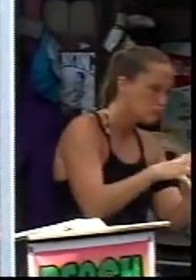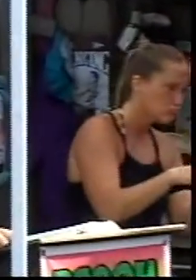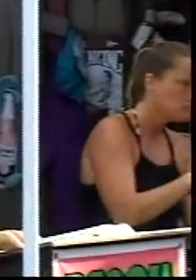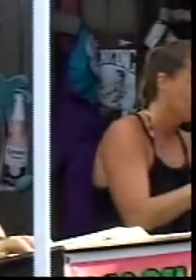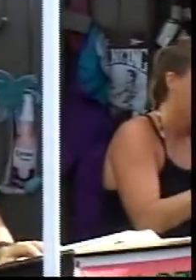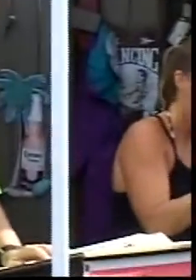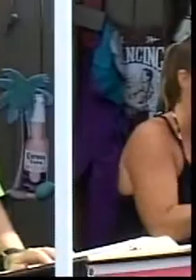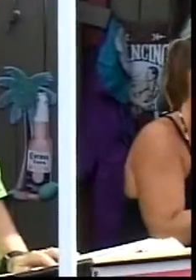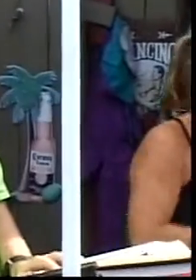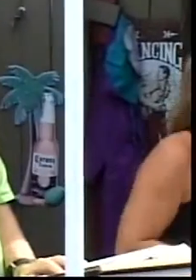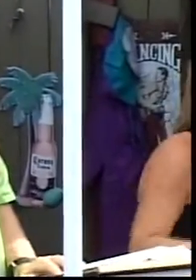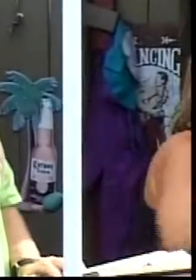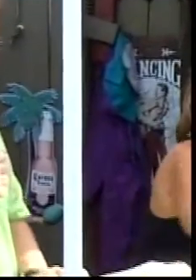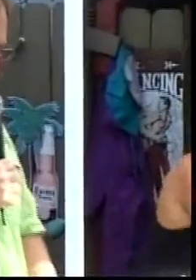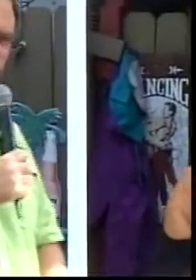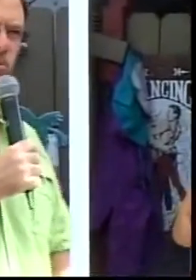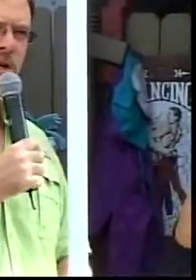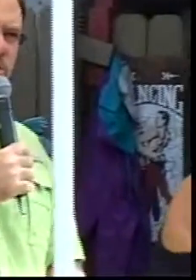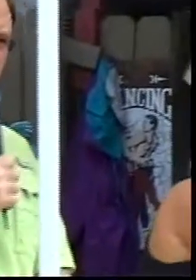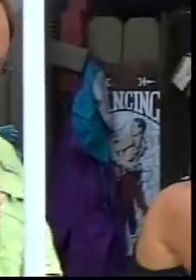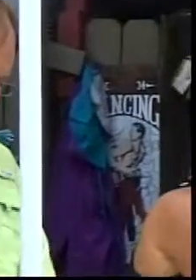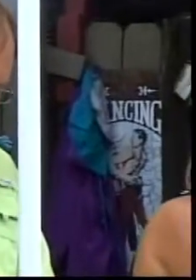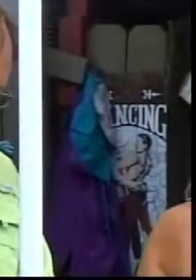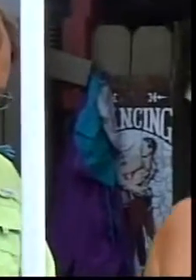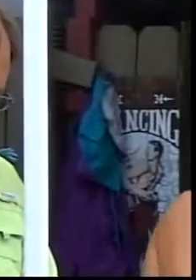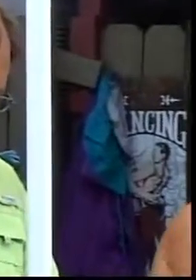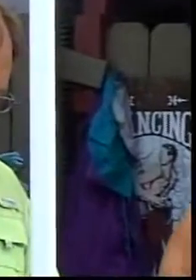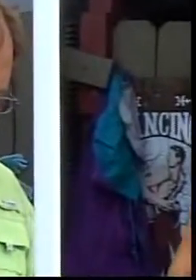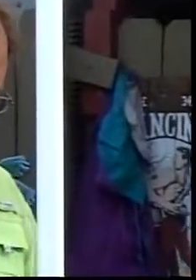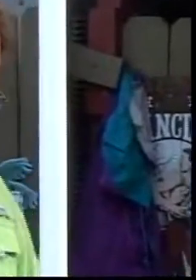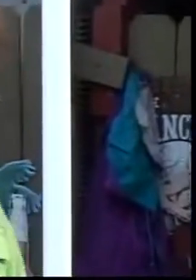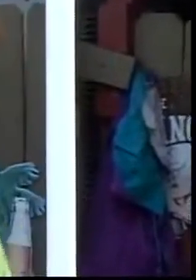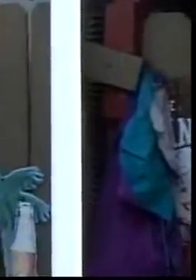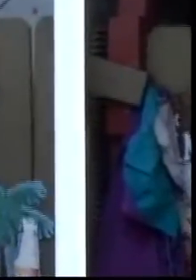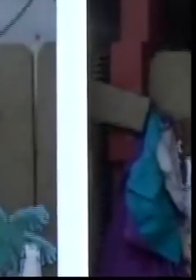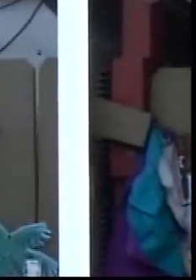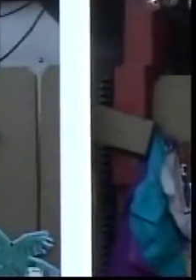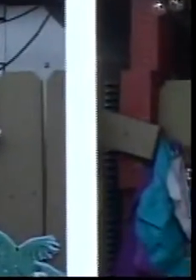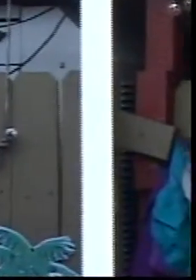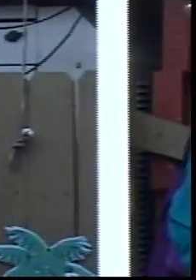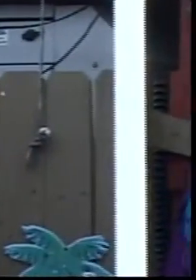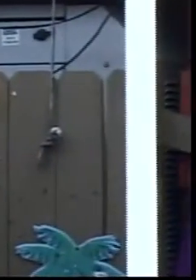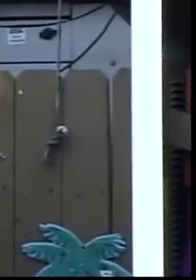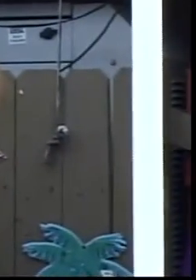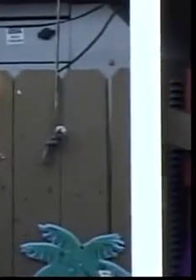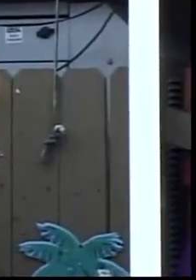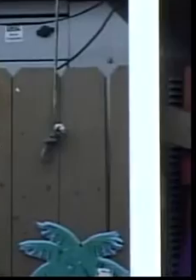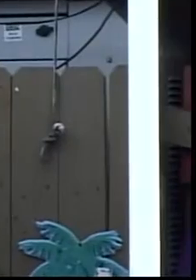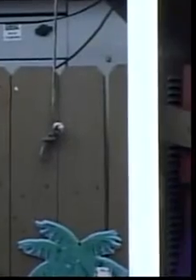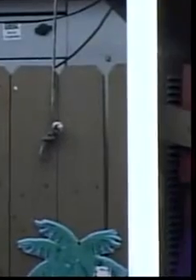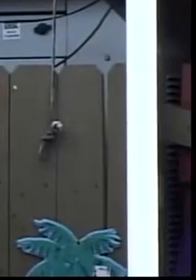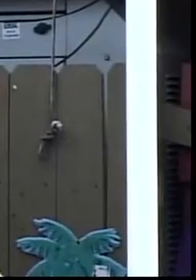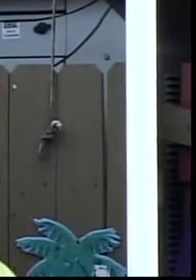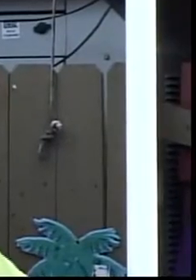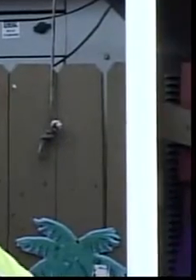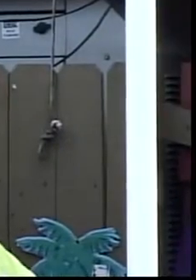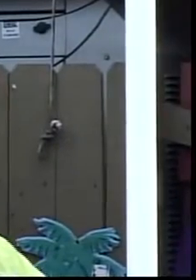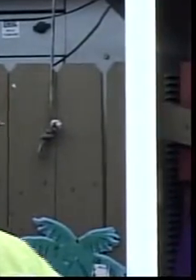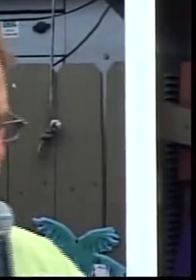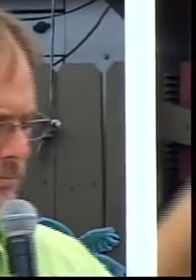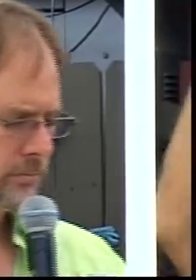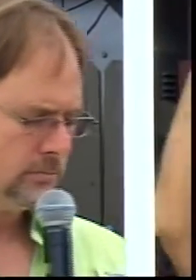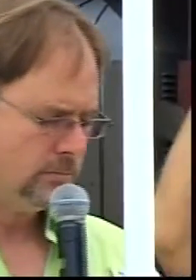there came a sound from heaven as a rushing mighty wind, and it filled the whole house where they were sitting.